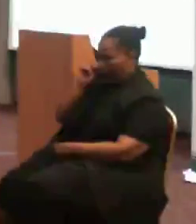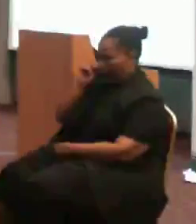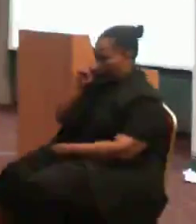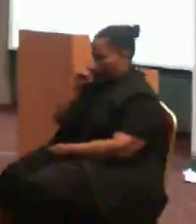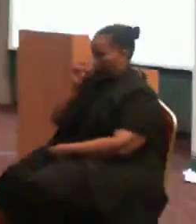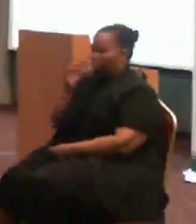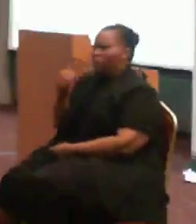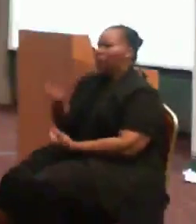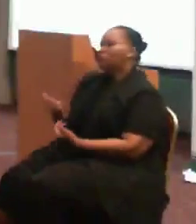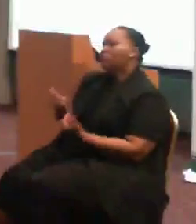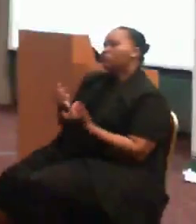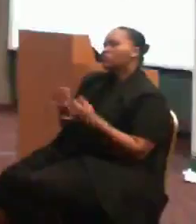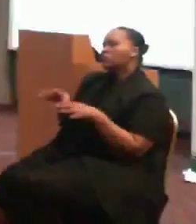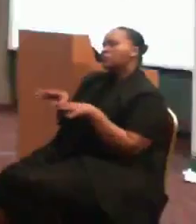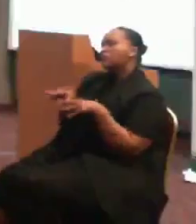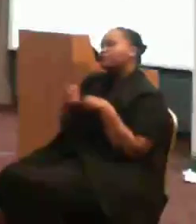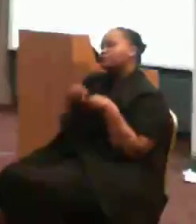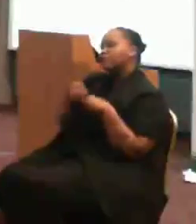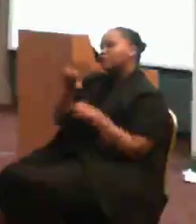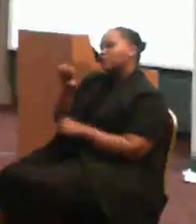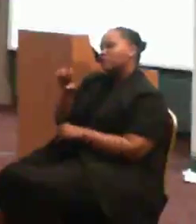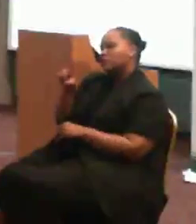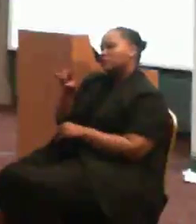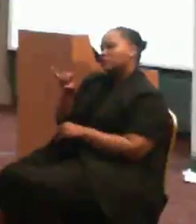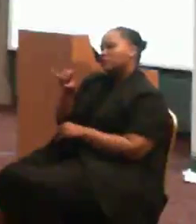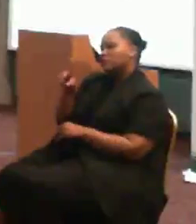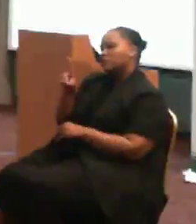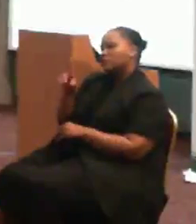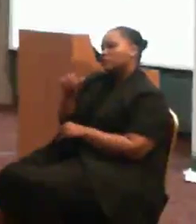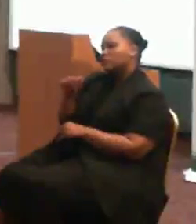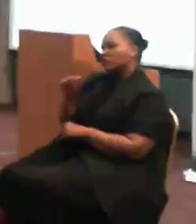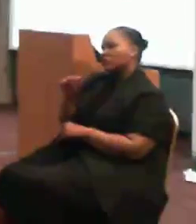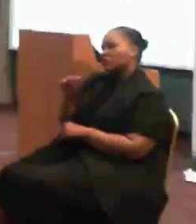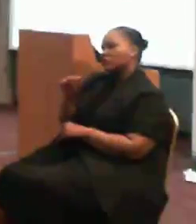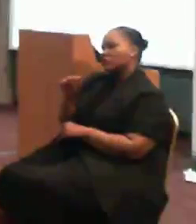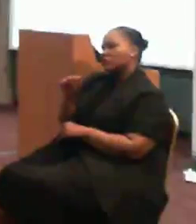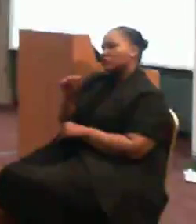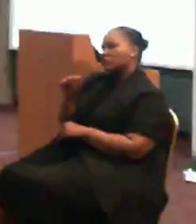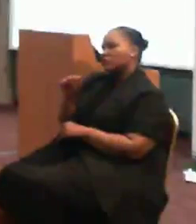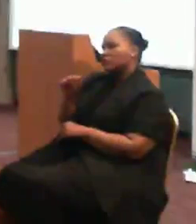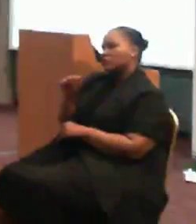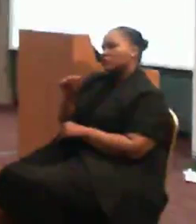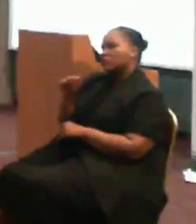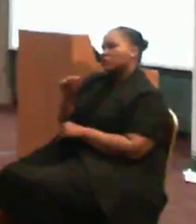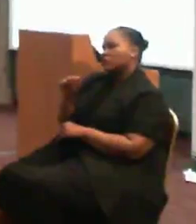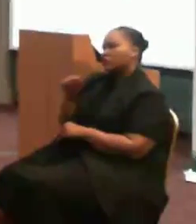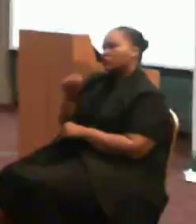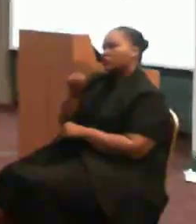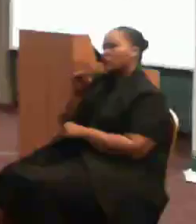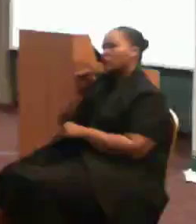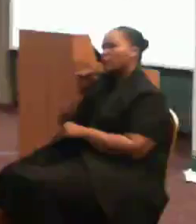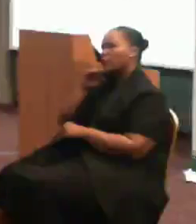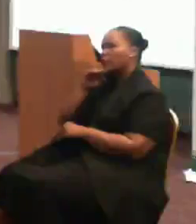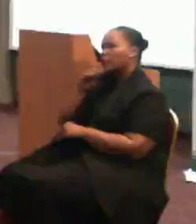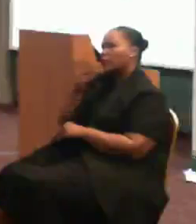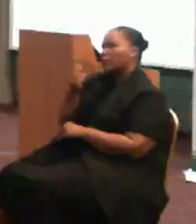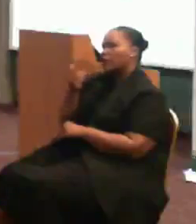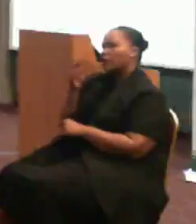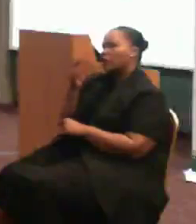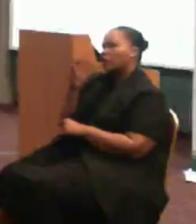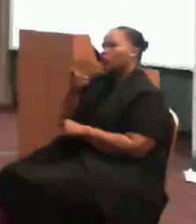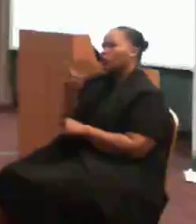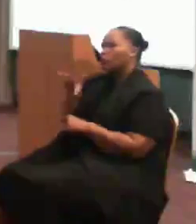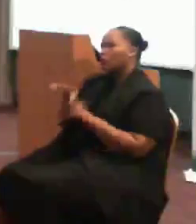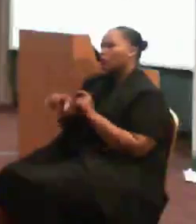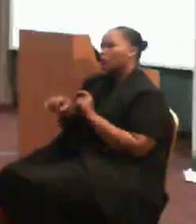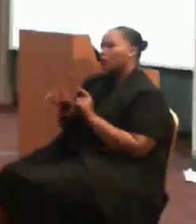that the EBITDA is not just is caused by the tariff that you get, that in fact a big portion